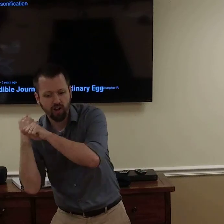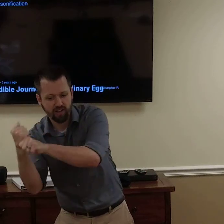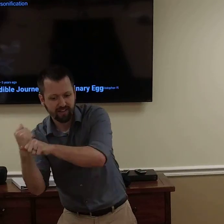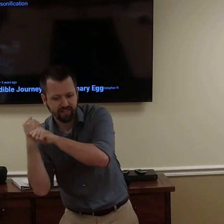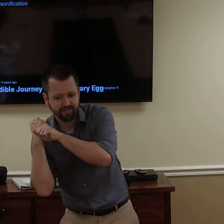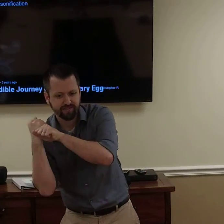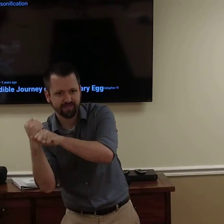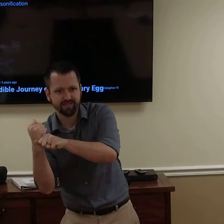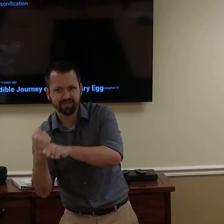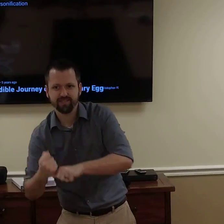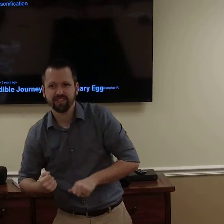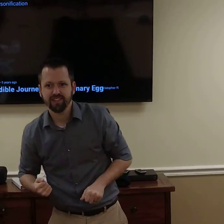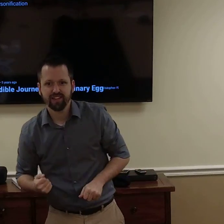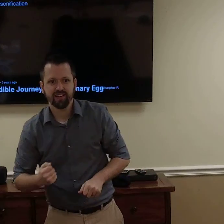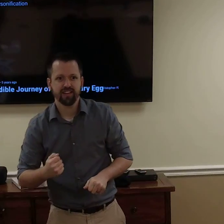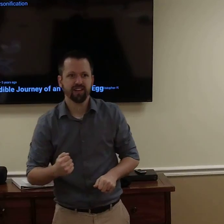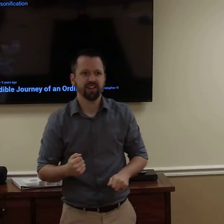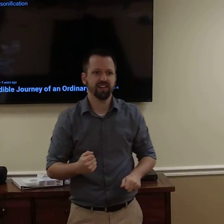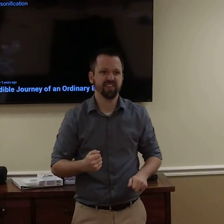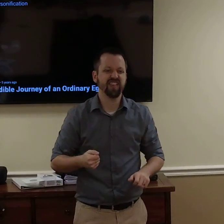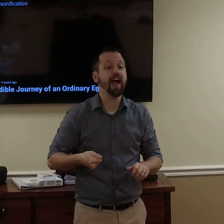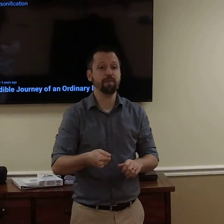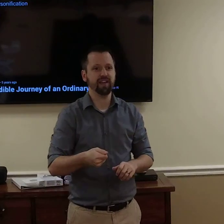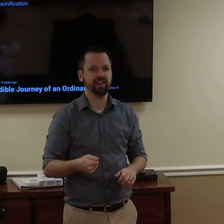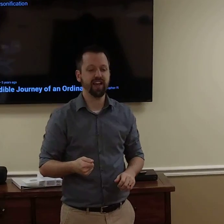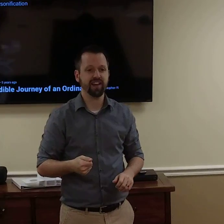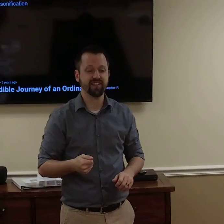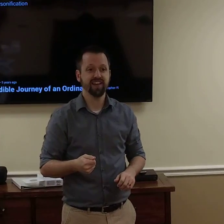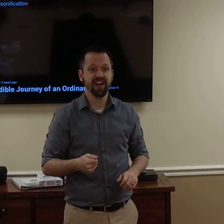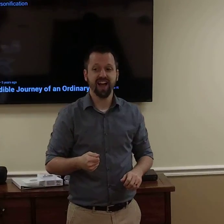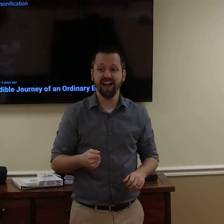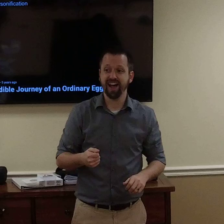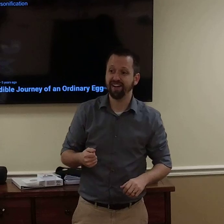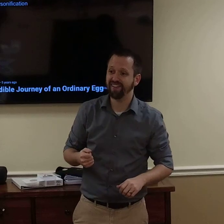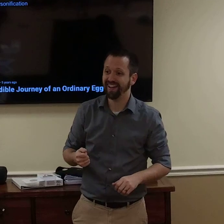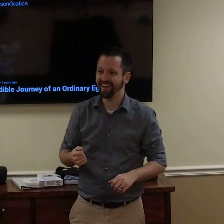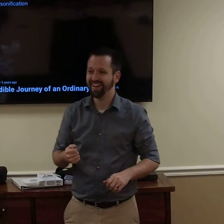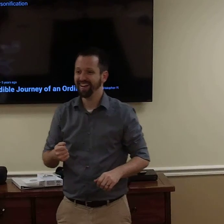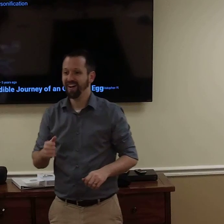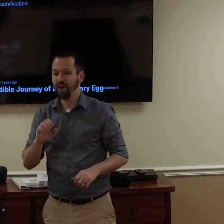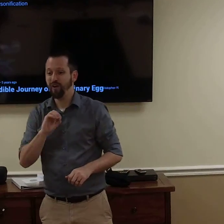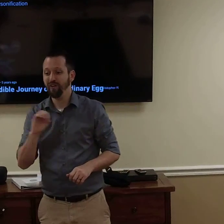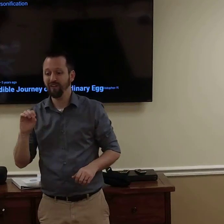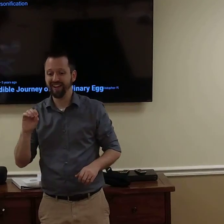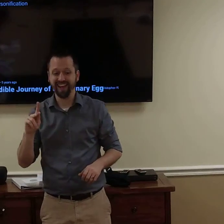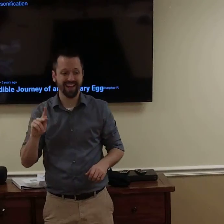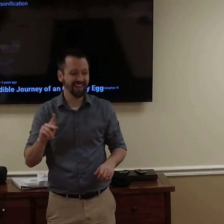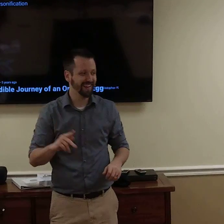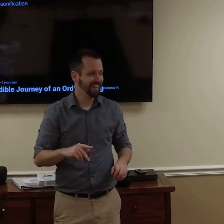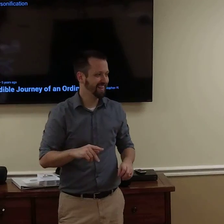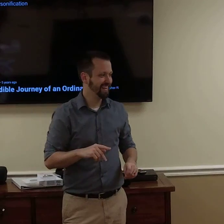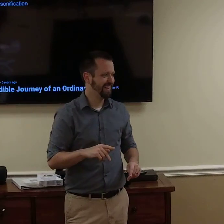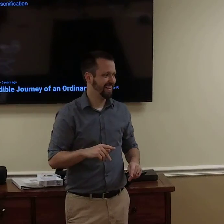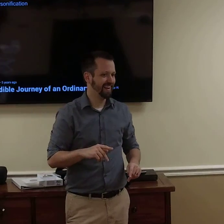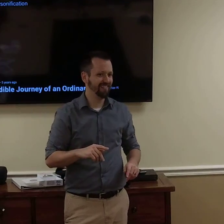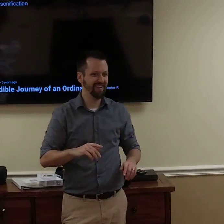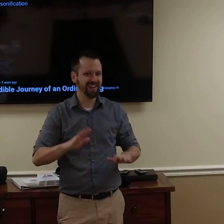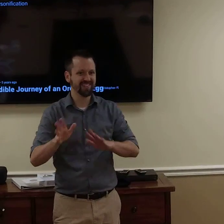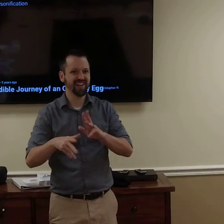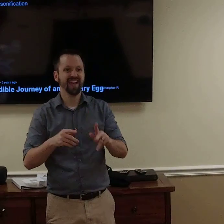Baseball. Yes. Stabbing. Yikes. Yeah. Take your magic trick. I mean, it is October. It